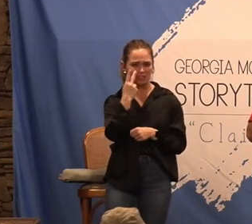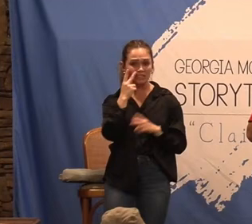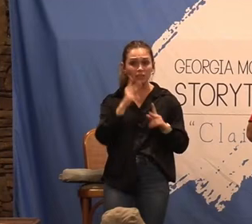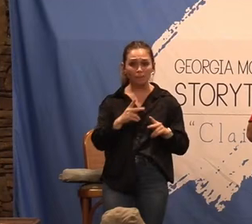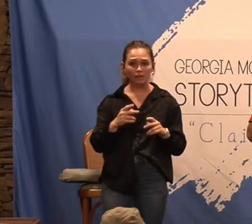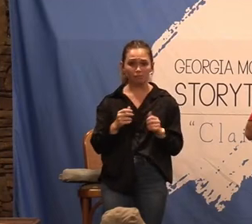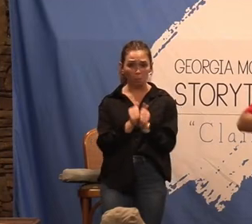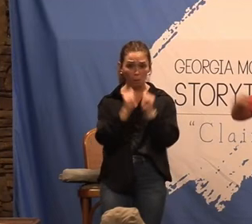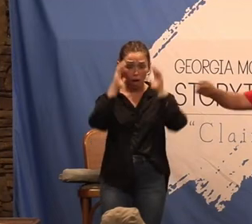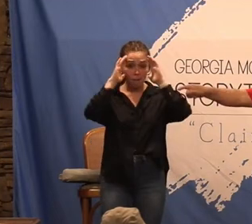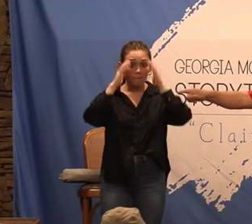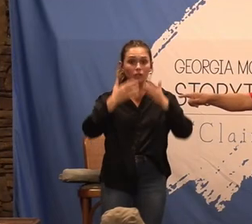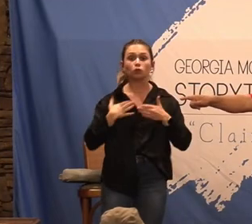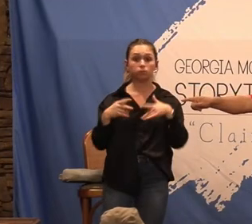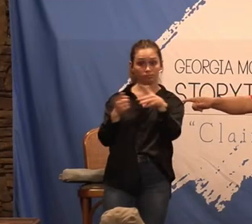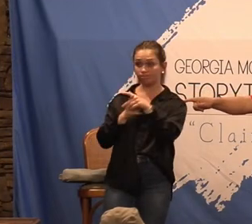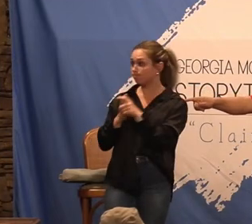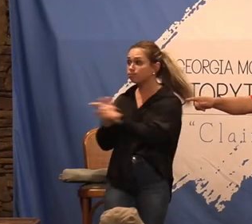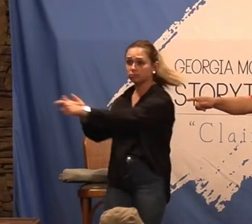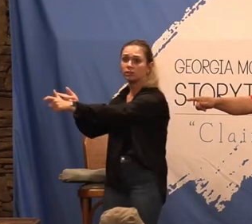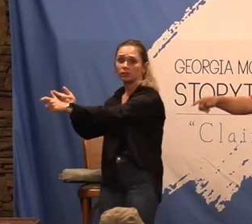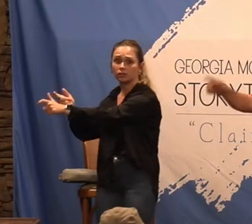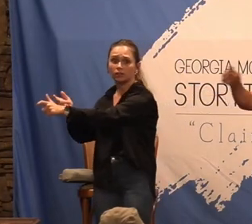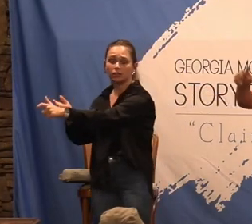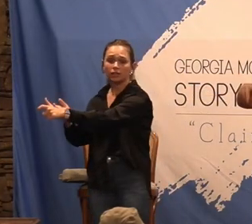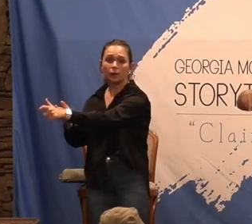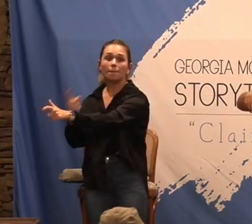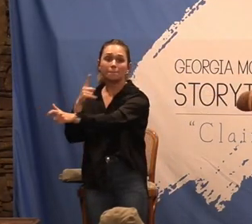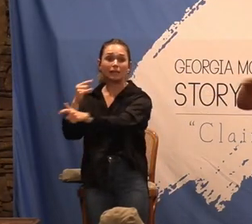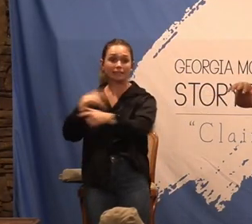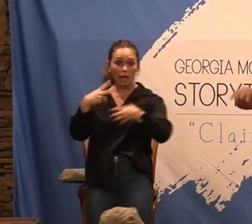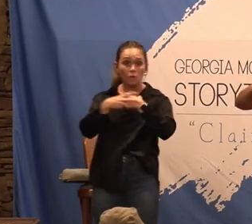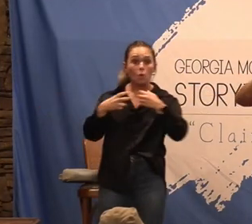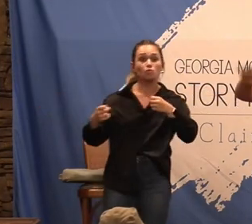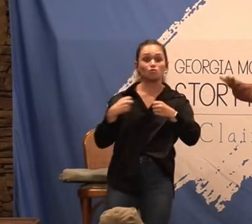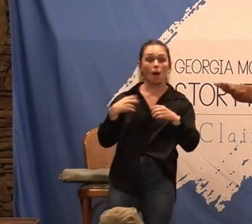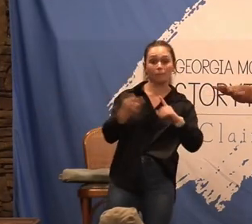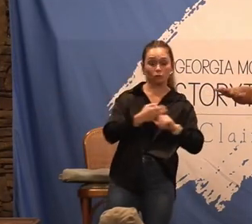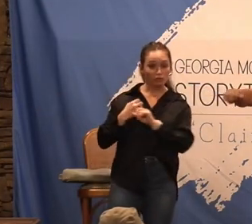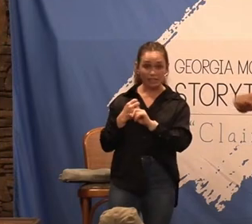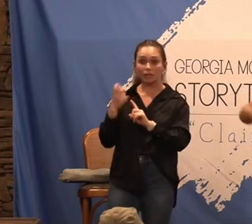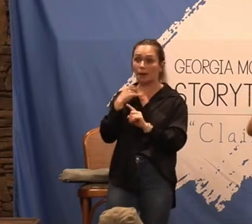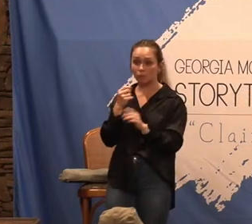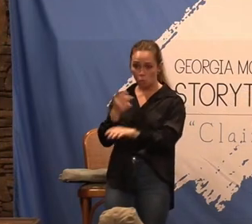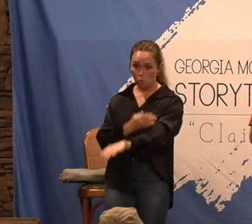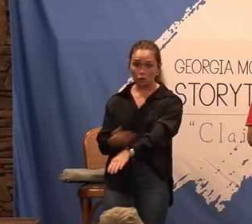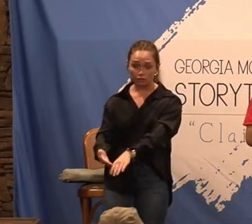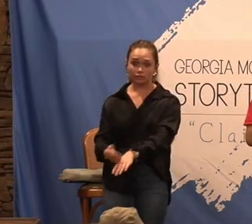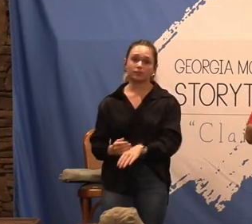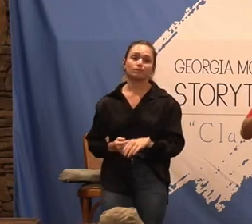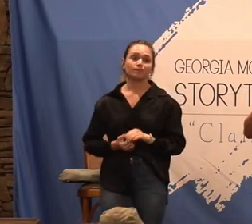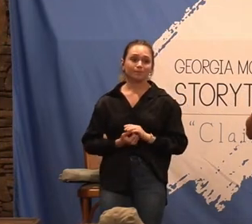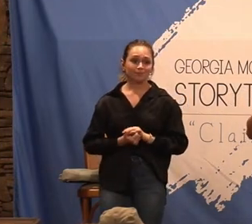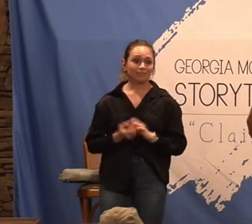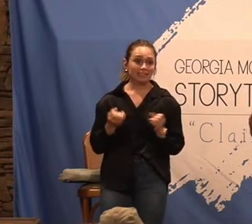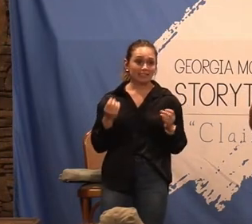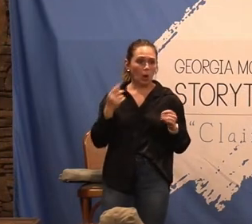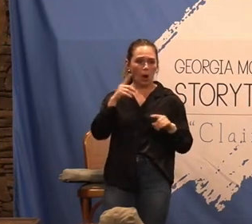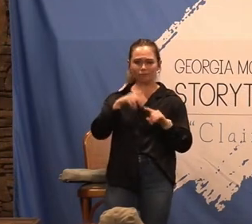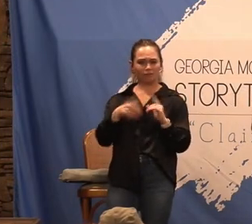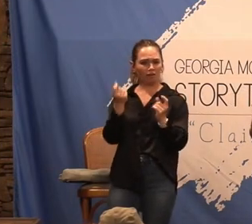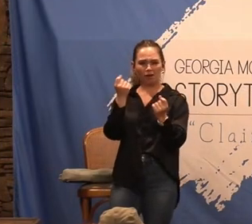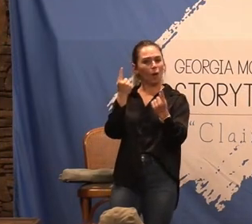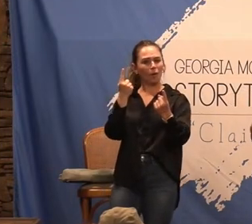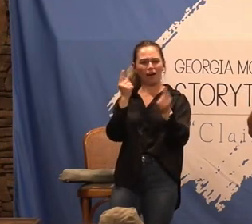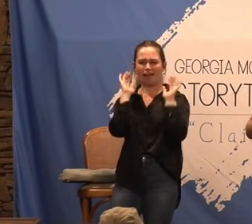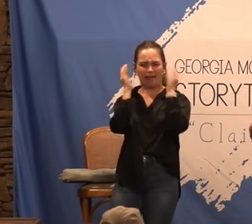wearing a mask, you better run. Because they're going to rob you, kidnap you, or worse. So I couldn't